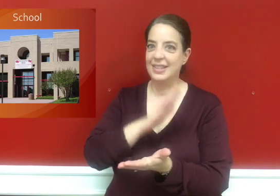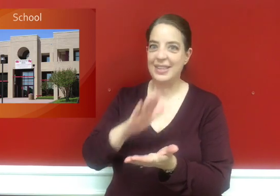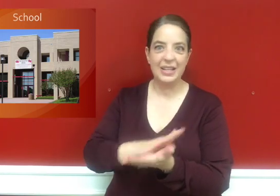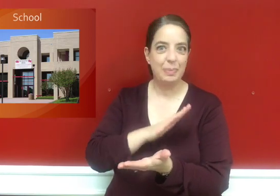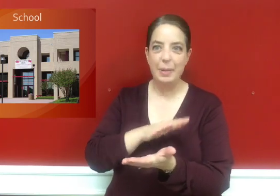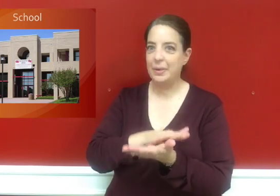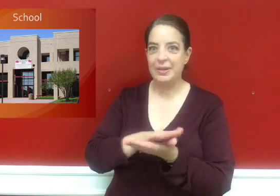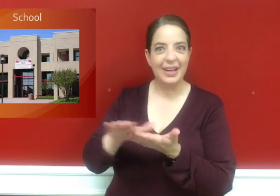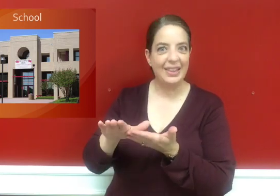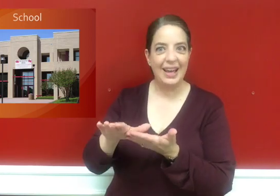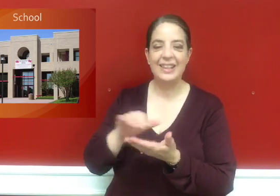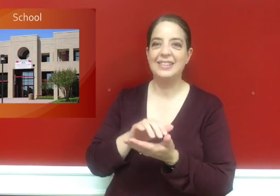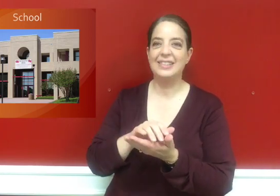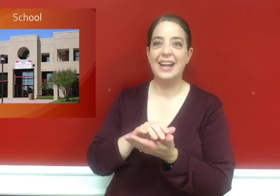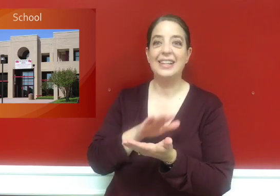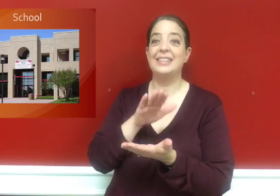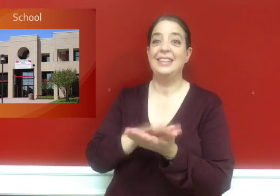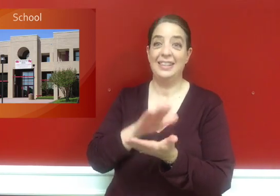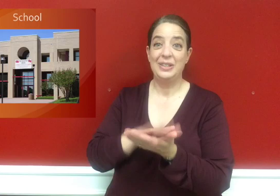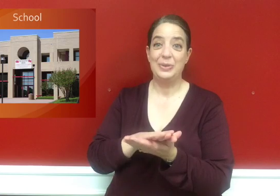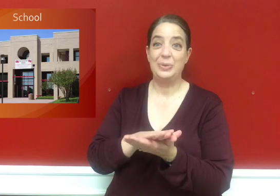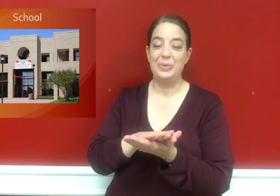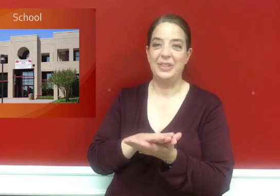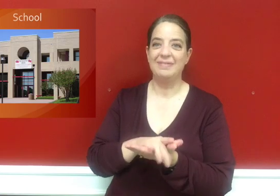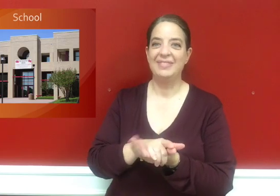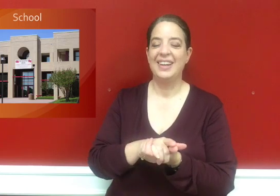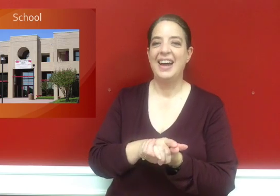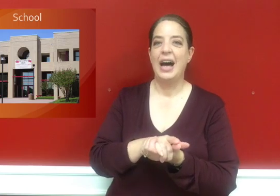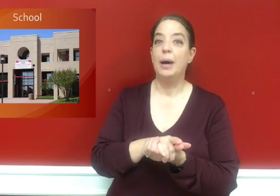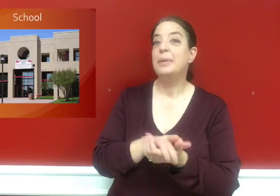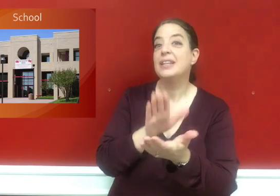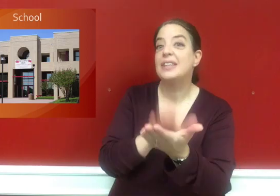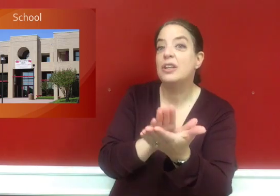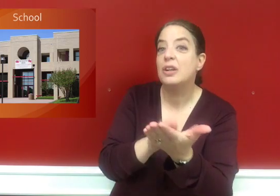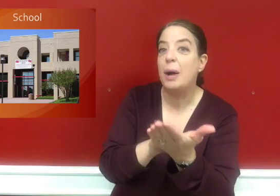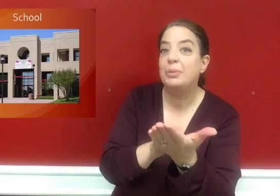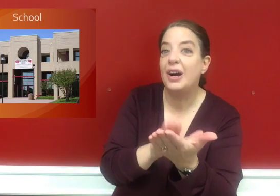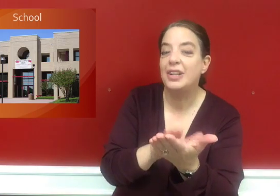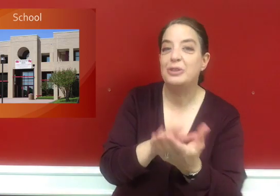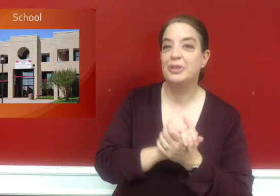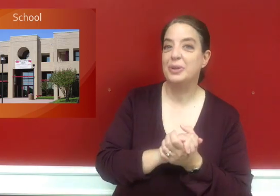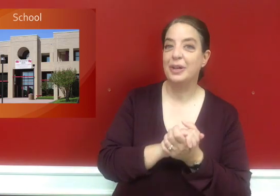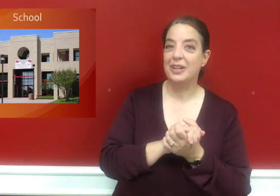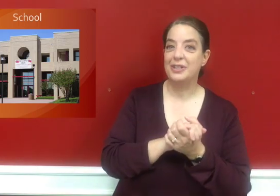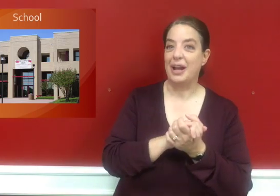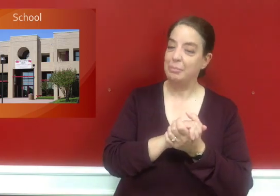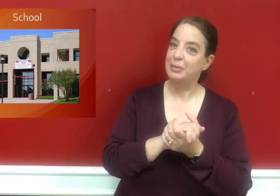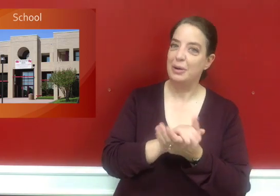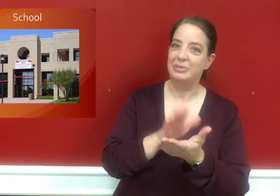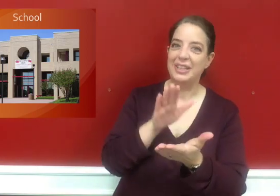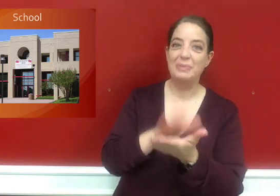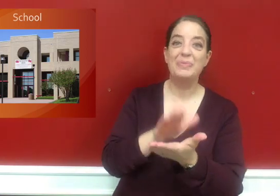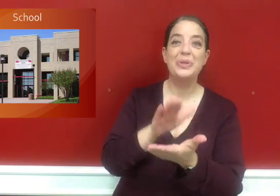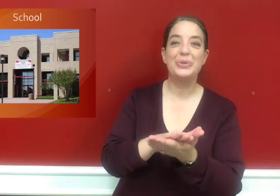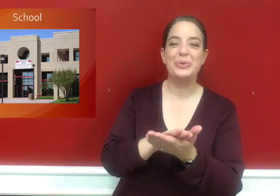that's paper. Not that, because it's nice. School. Because they applaud you for doing a good job, hopefully.